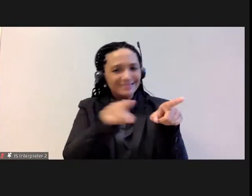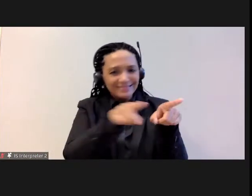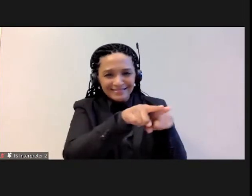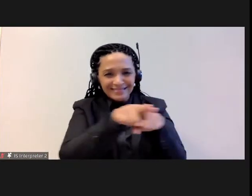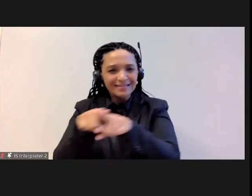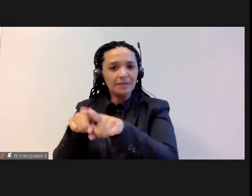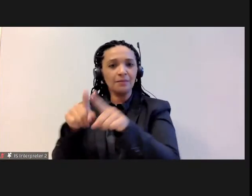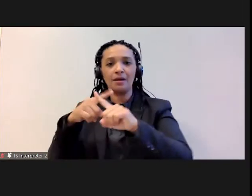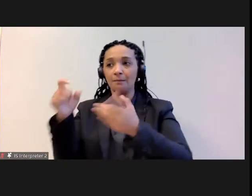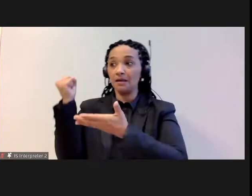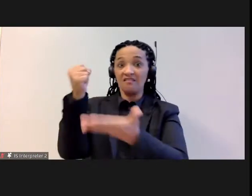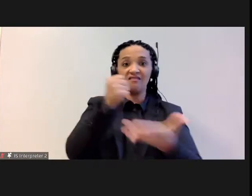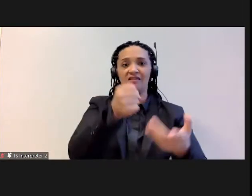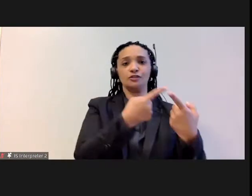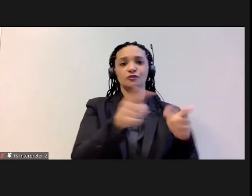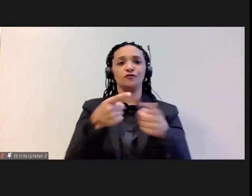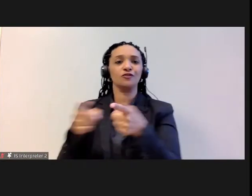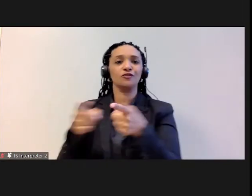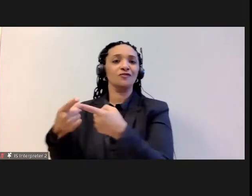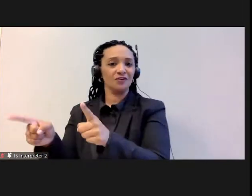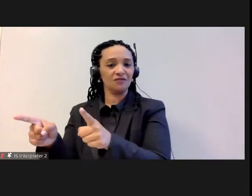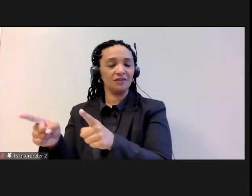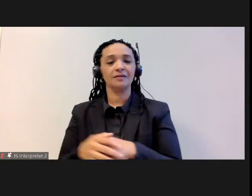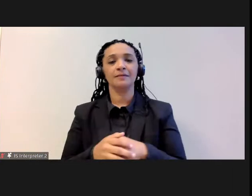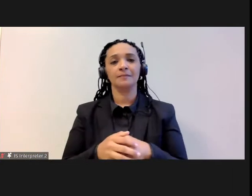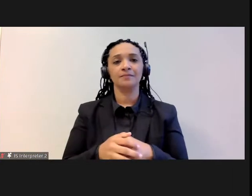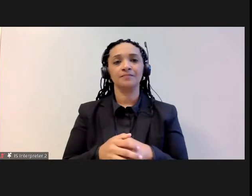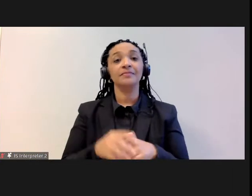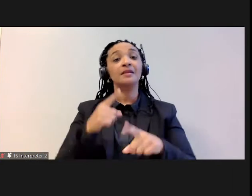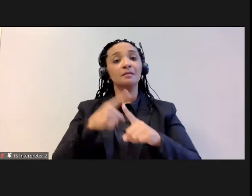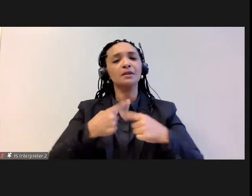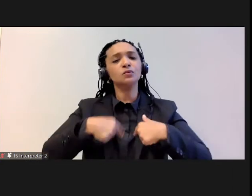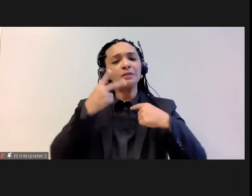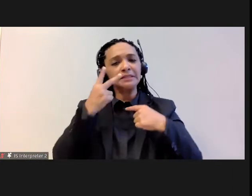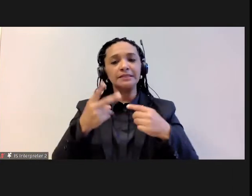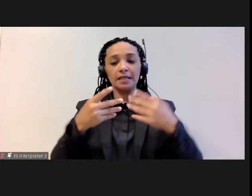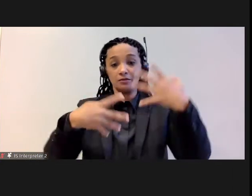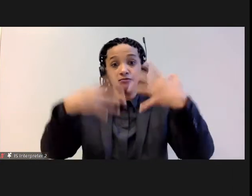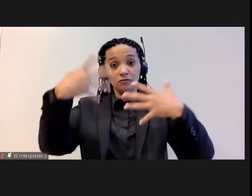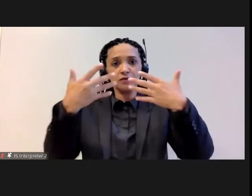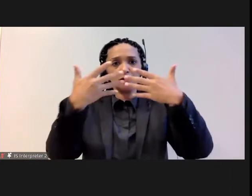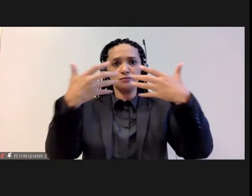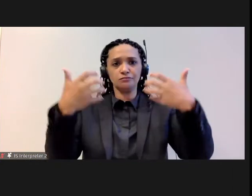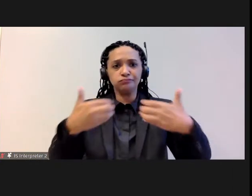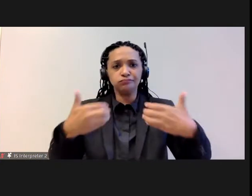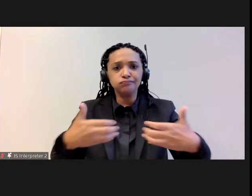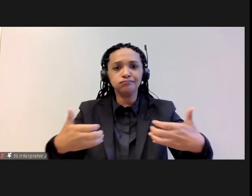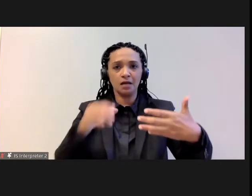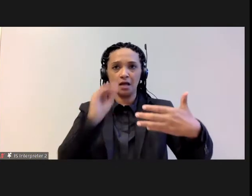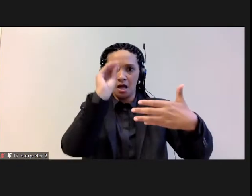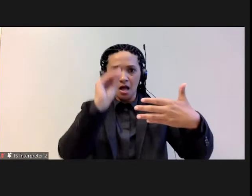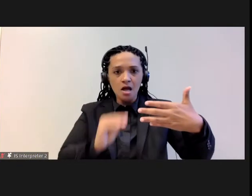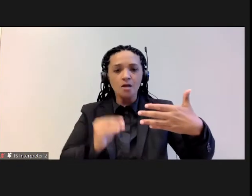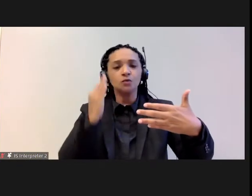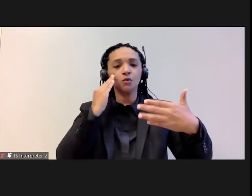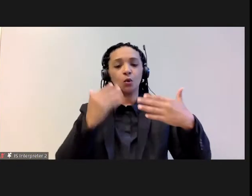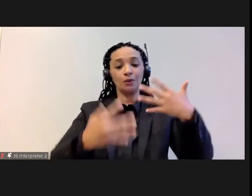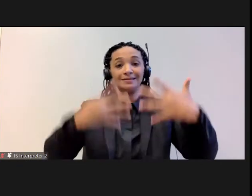way. And again, issues of degradation, which have been covered very well by colleagues here. Issues of data standards,